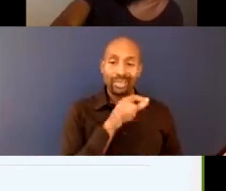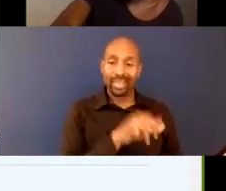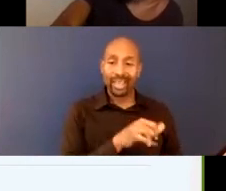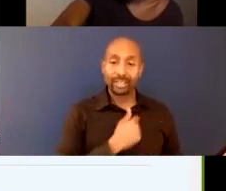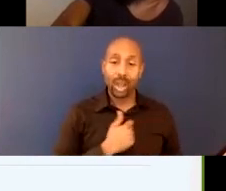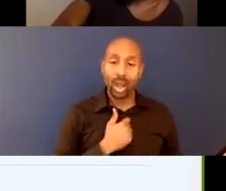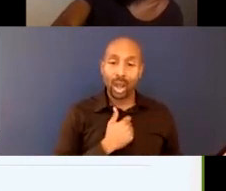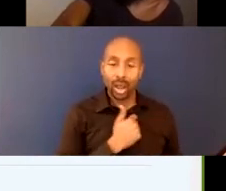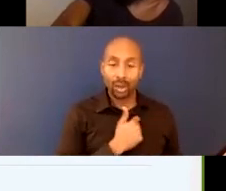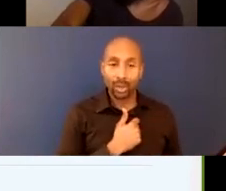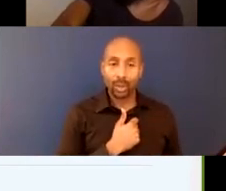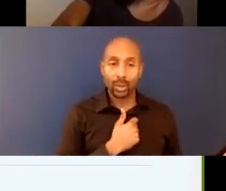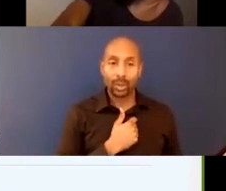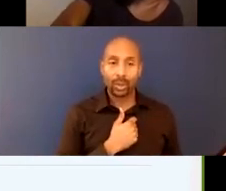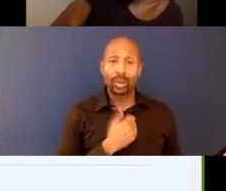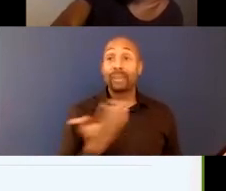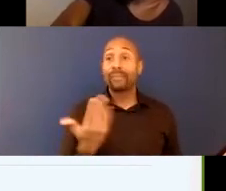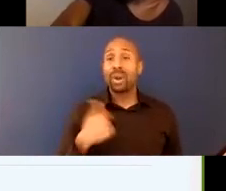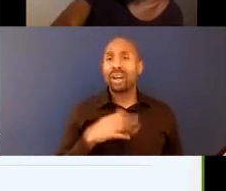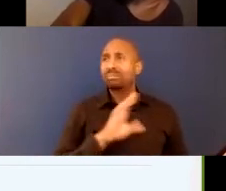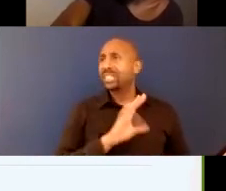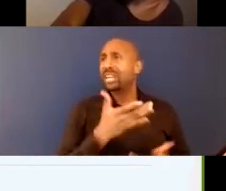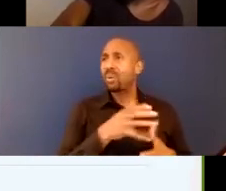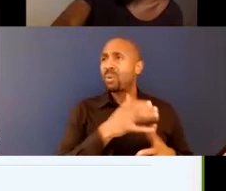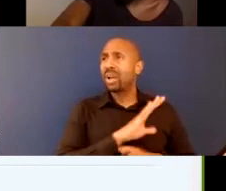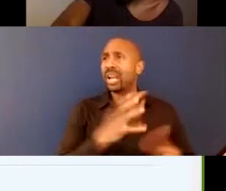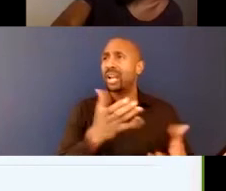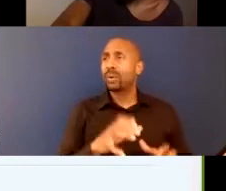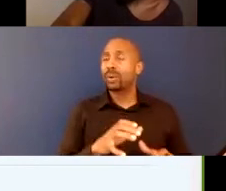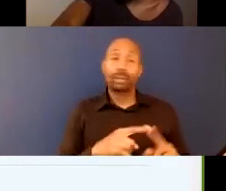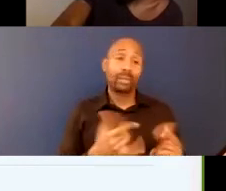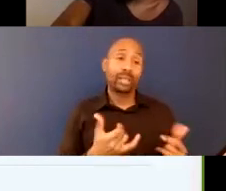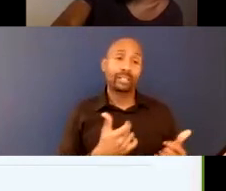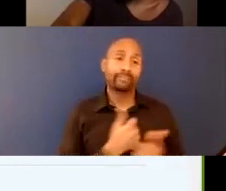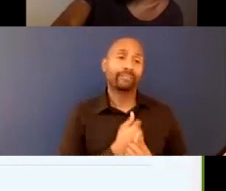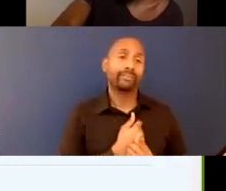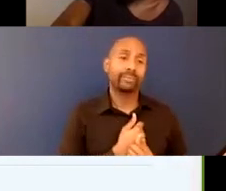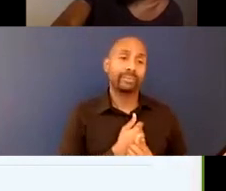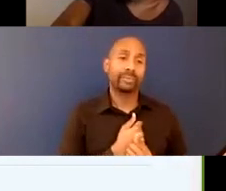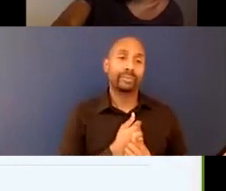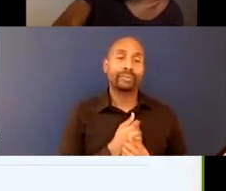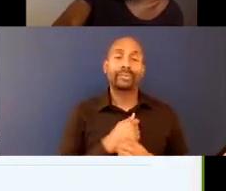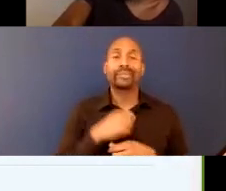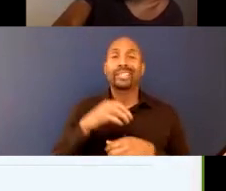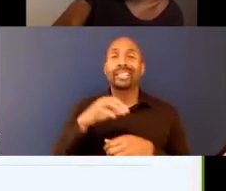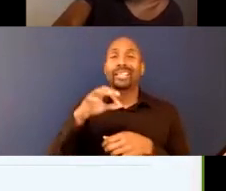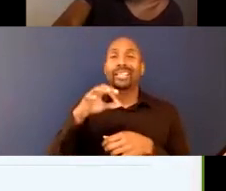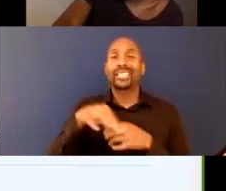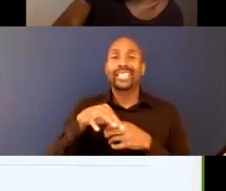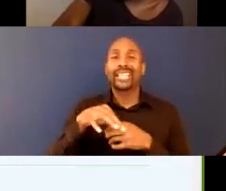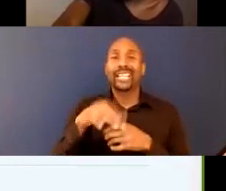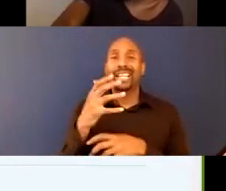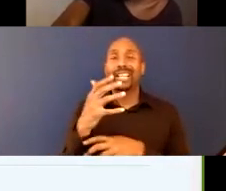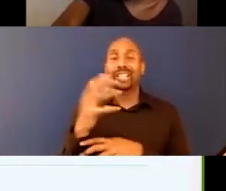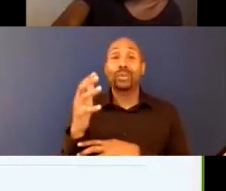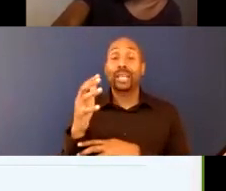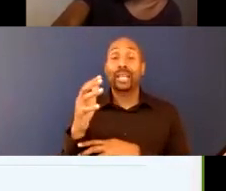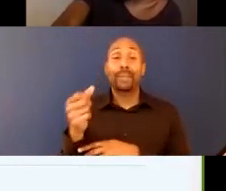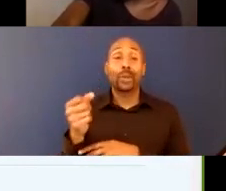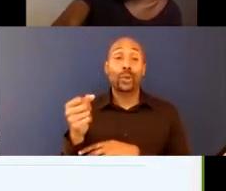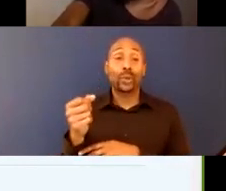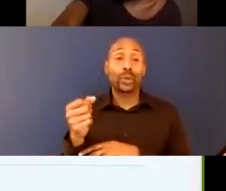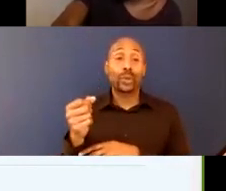to be natural. Tea tree milk, sprouted cashews, bark